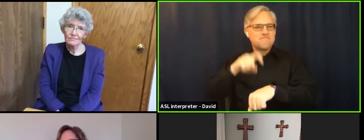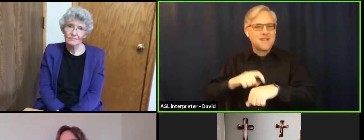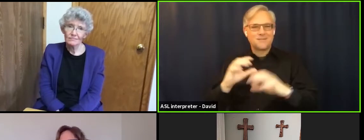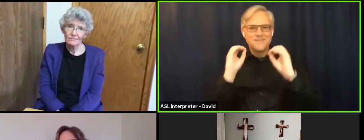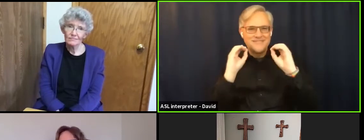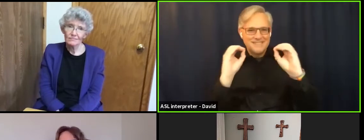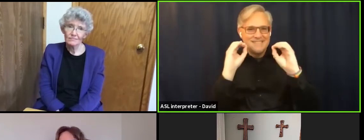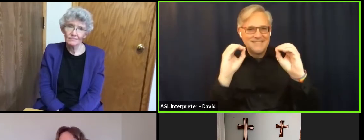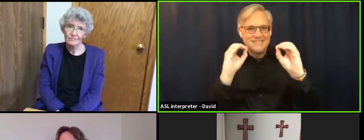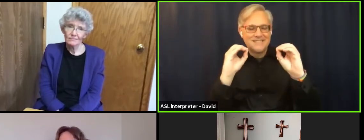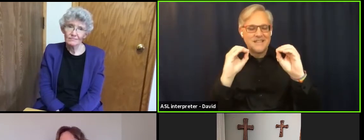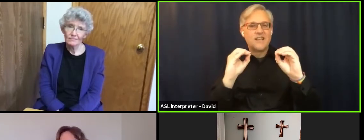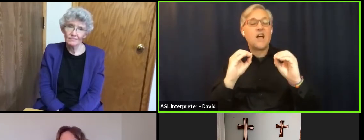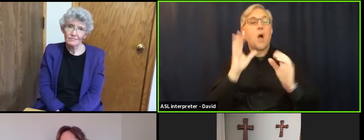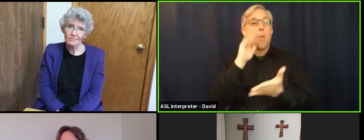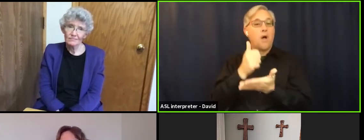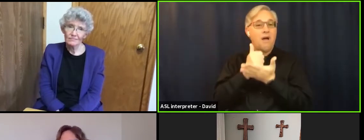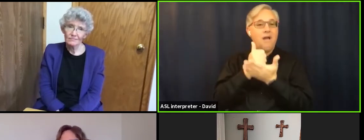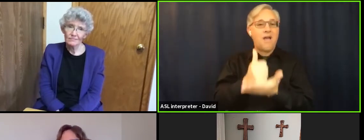the sermon